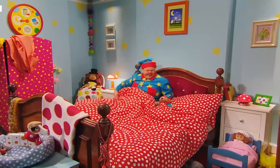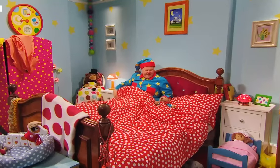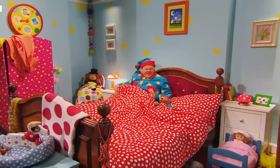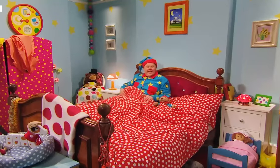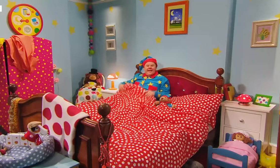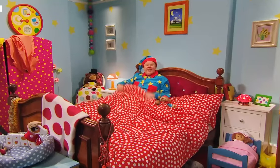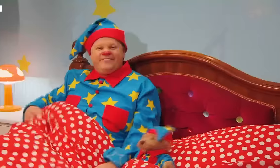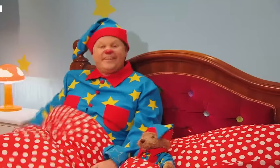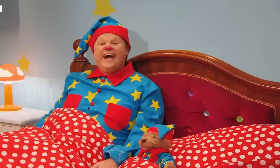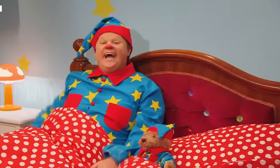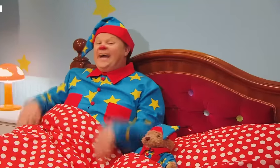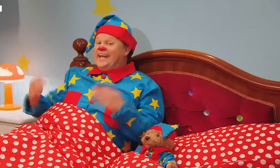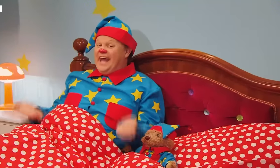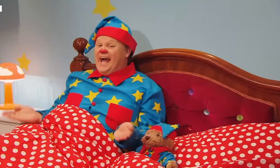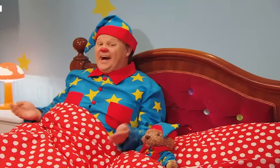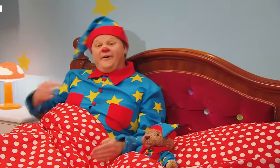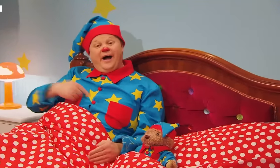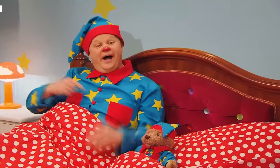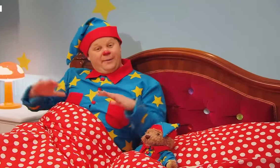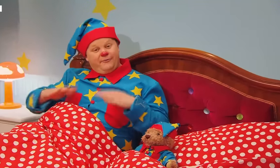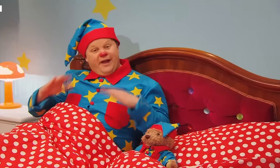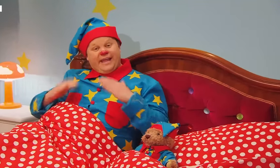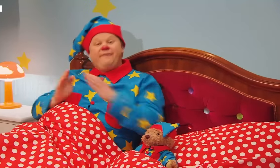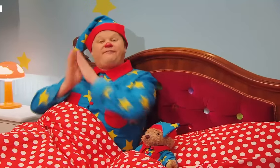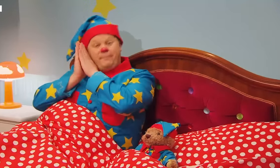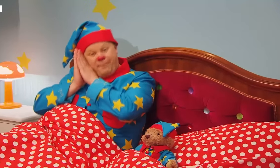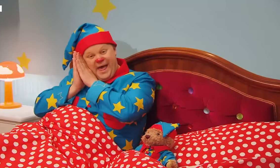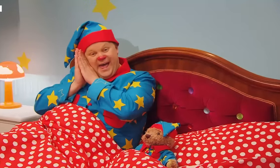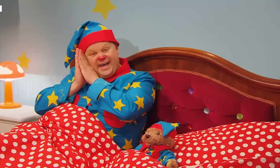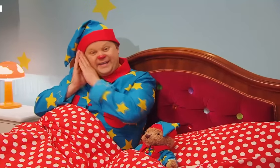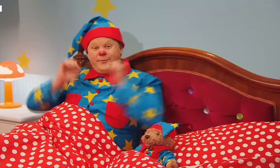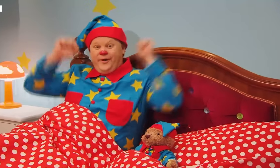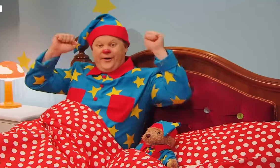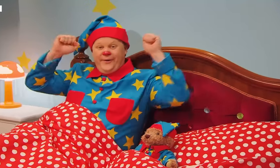Right then. Now I'm ready for bed. Woohoo!